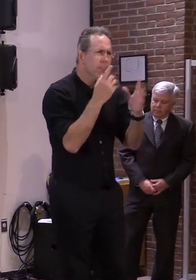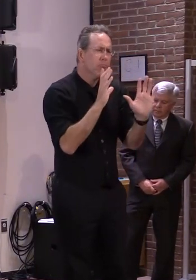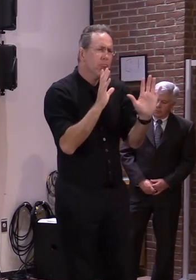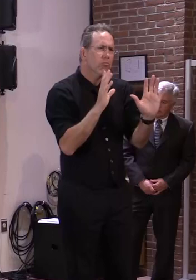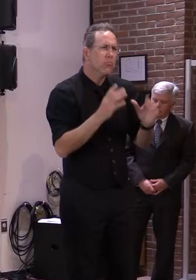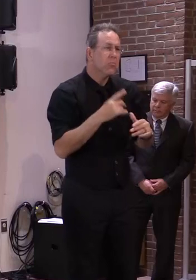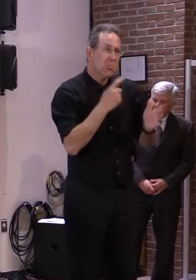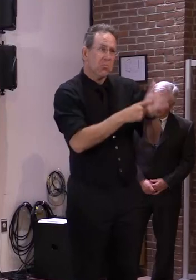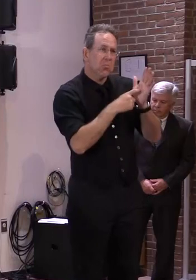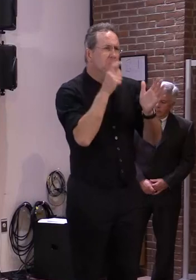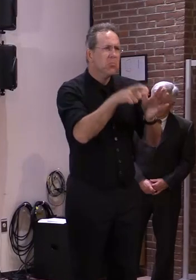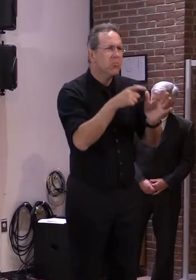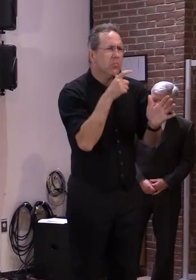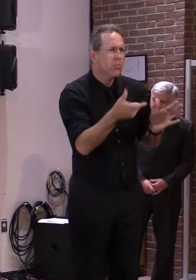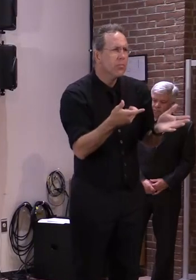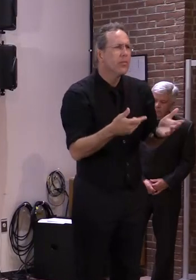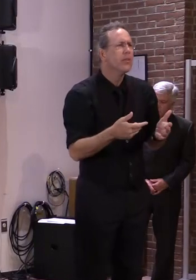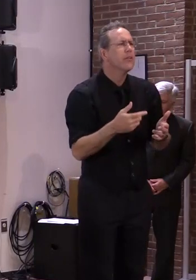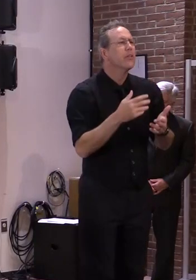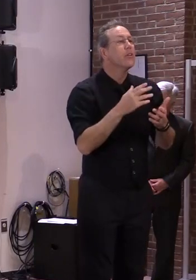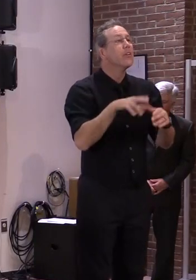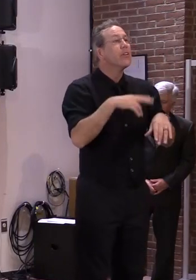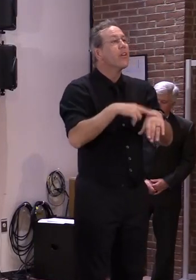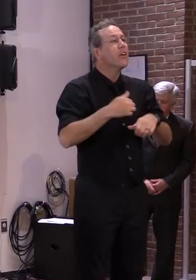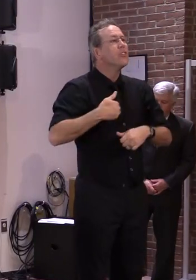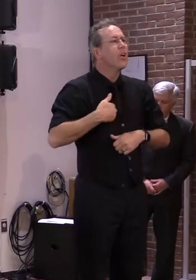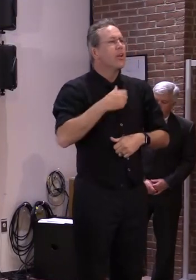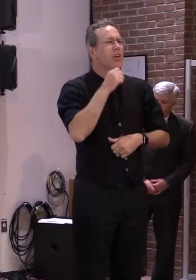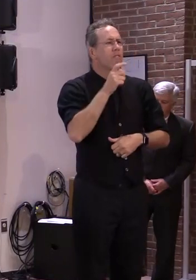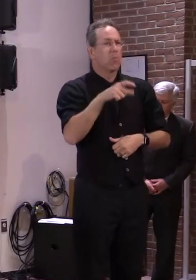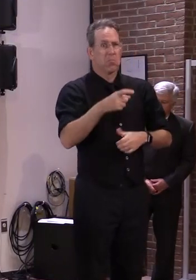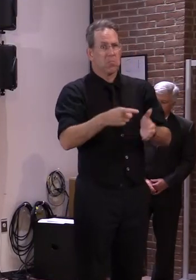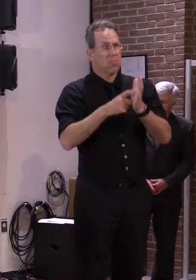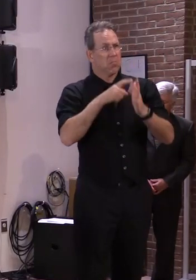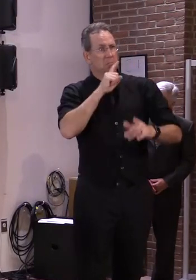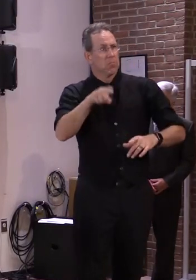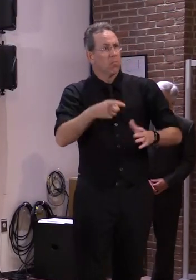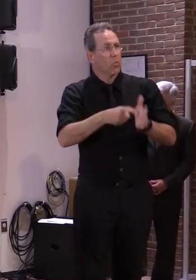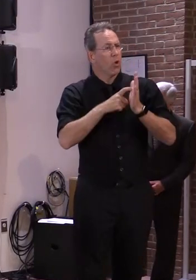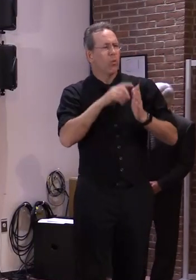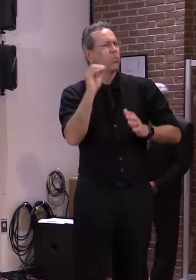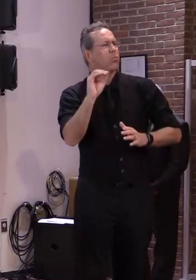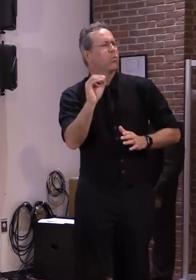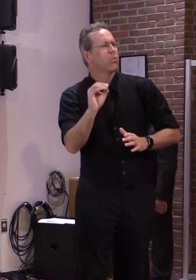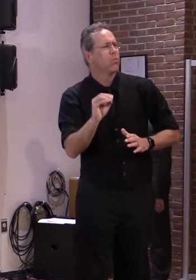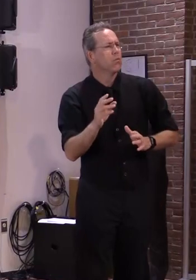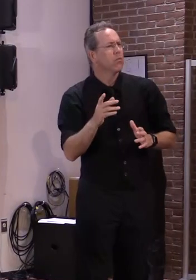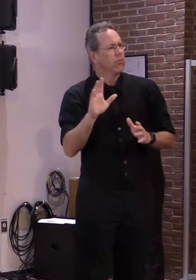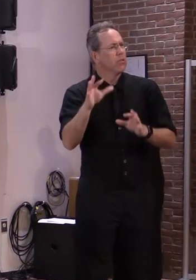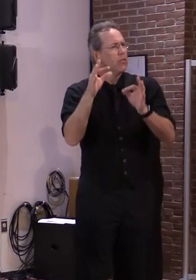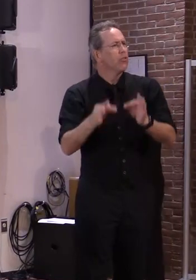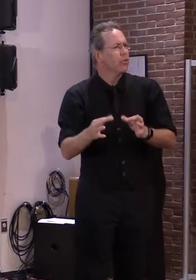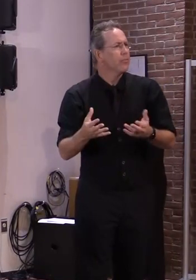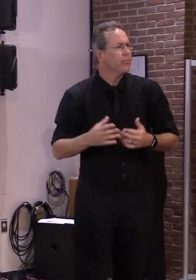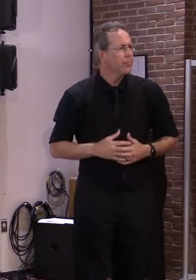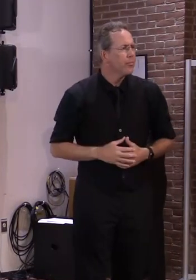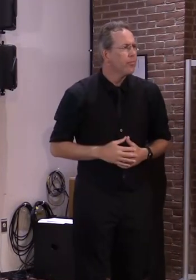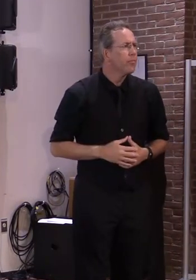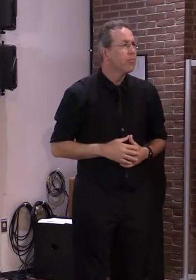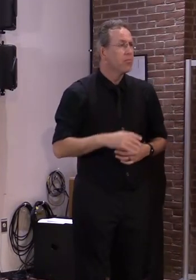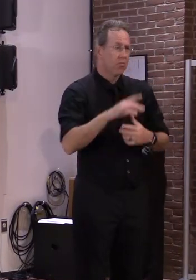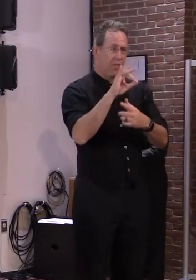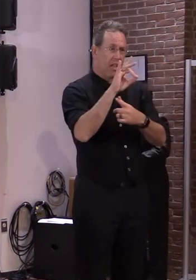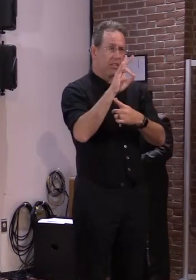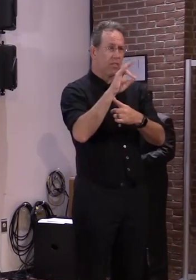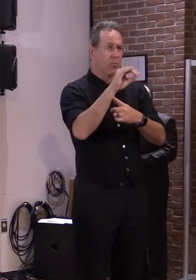people have choices to make on their own. So I think that's pretty good news. We'll continue